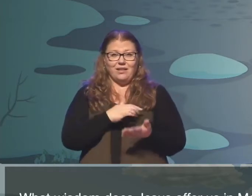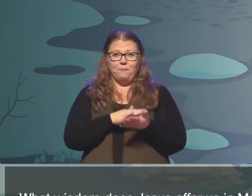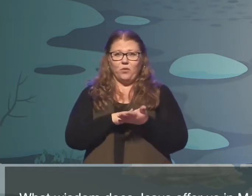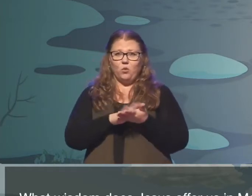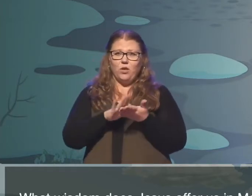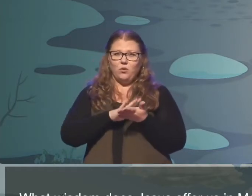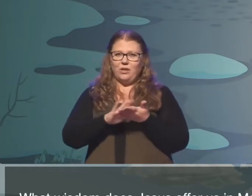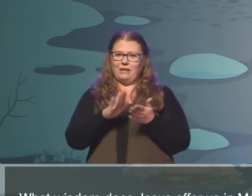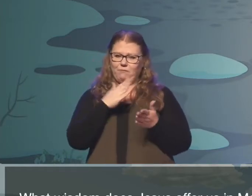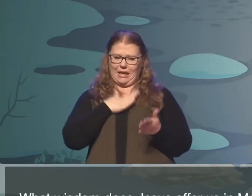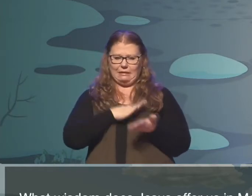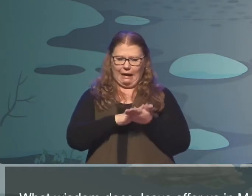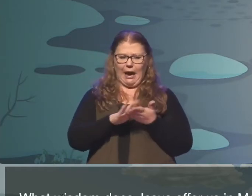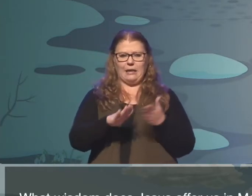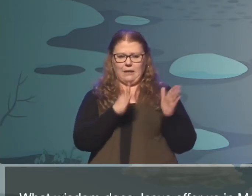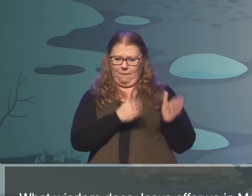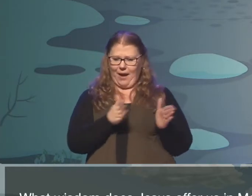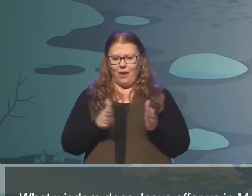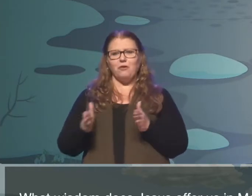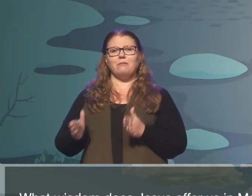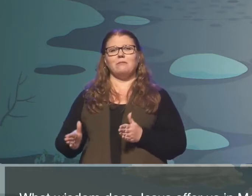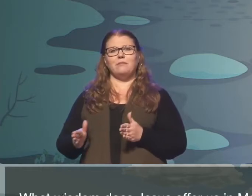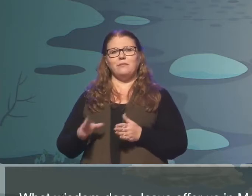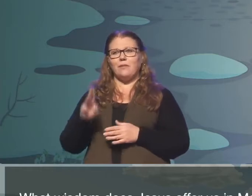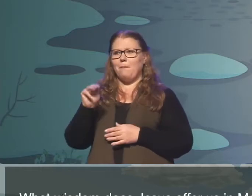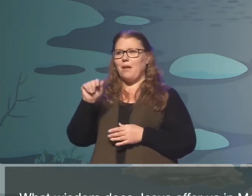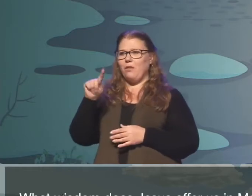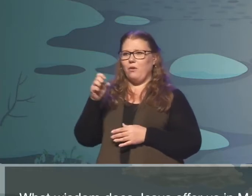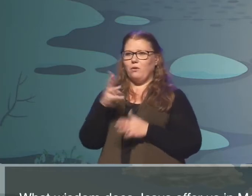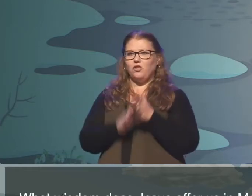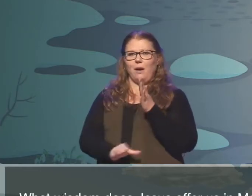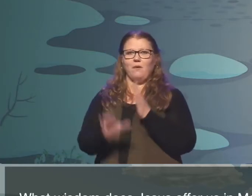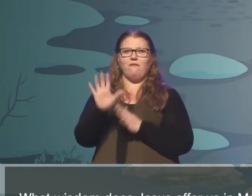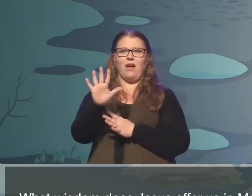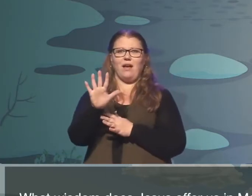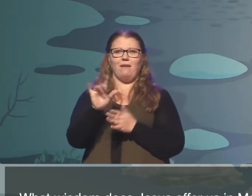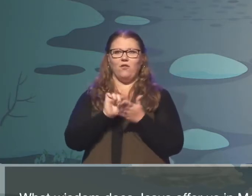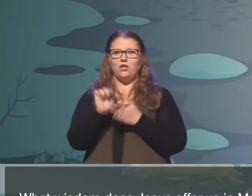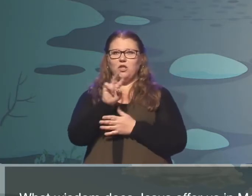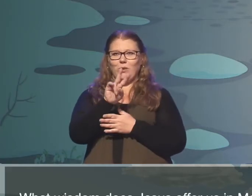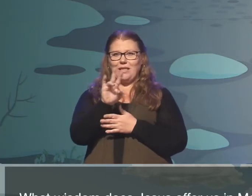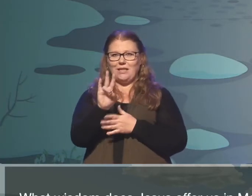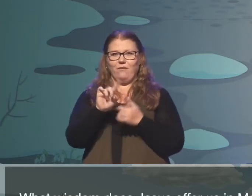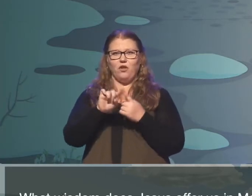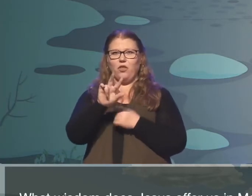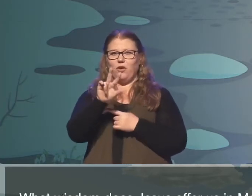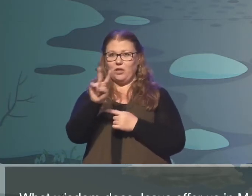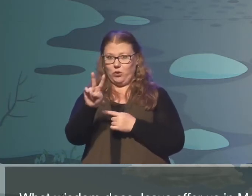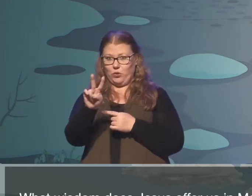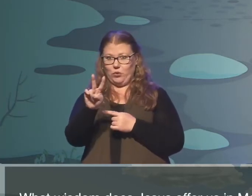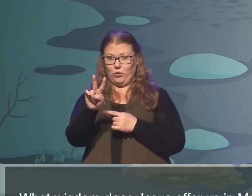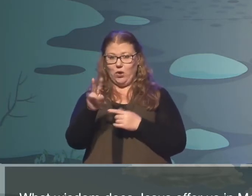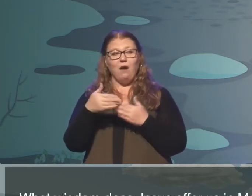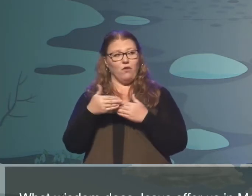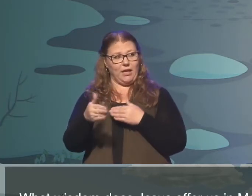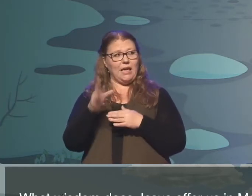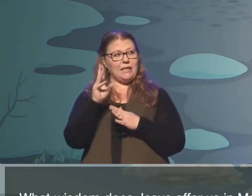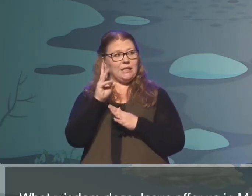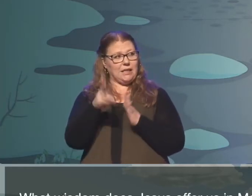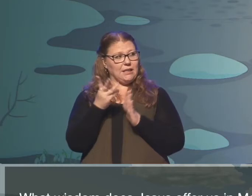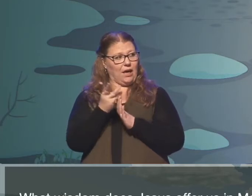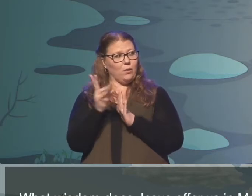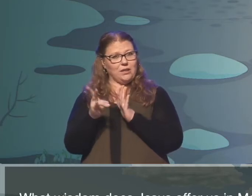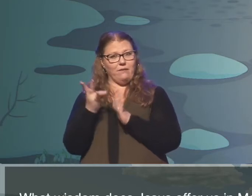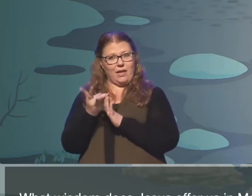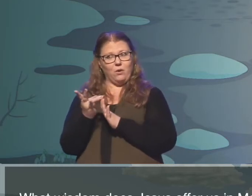succinct pattern. And so I want to look at Matthew chapter 5, verses 27 through 32 for the next 6 or 7 hours. I warmed you